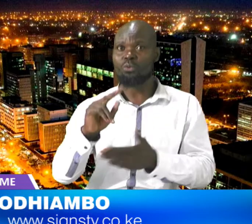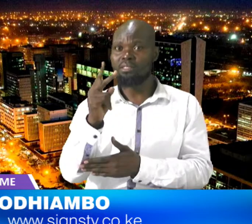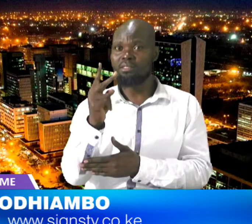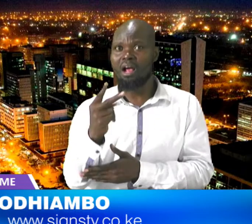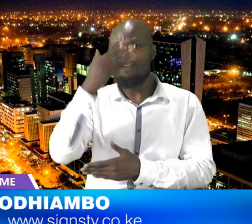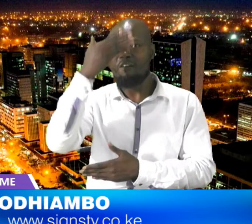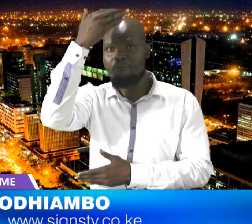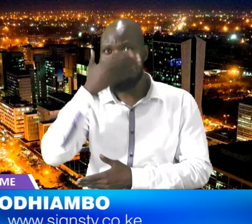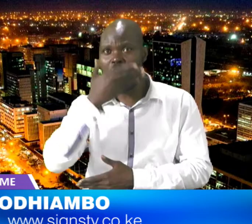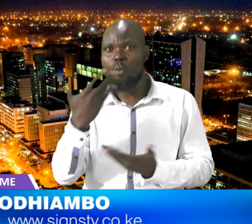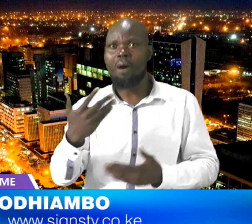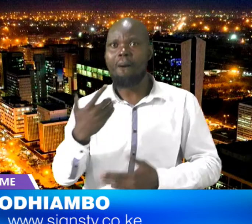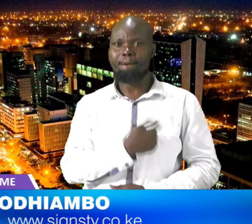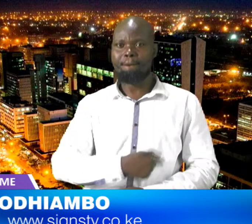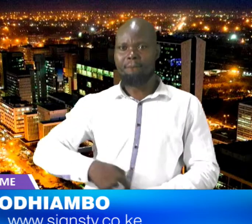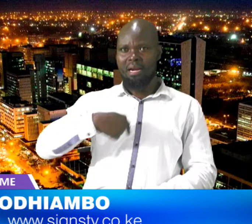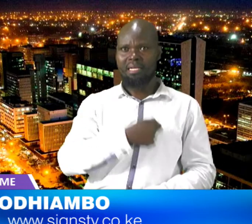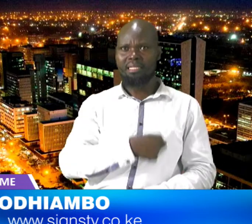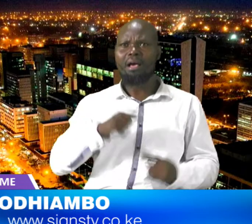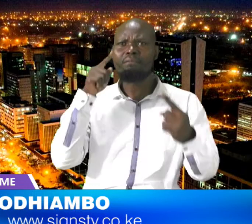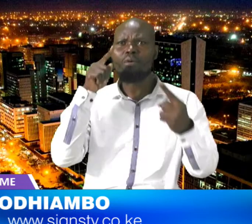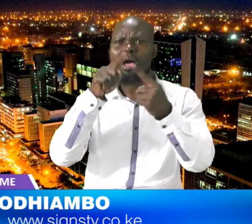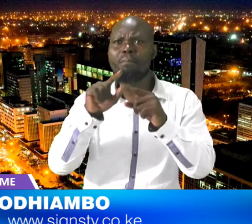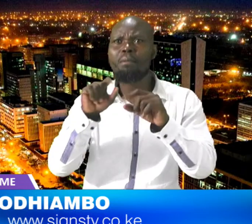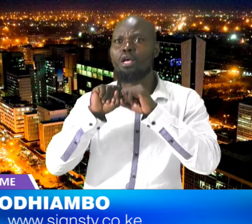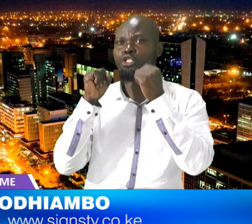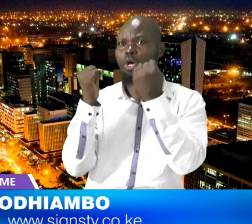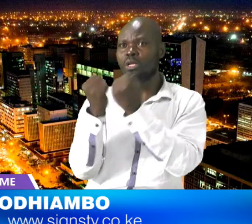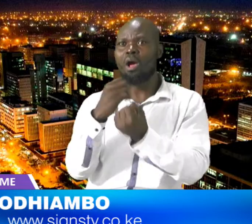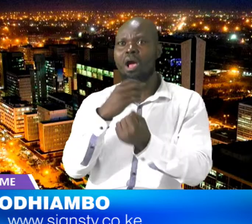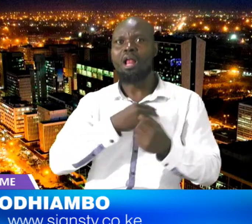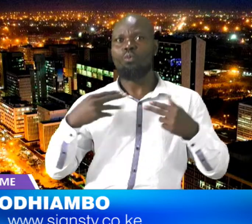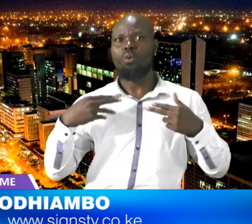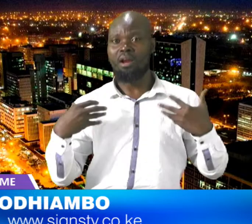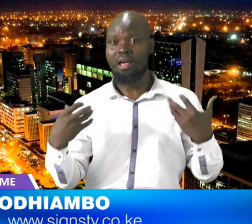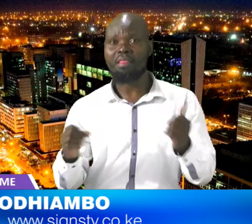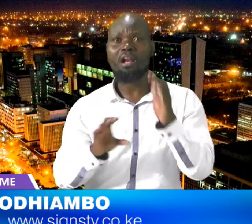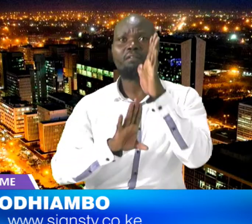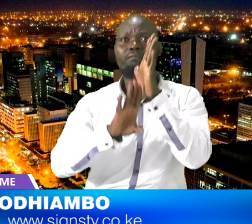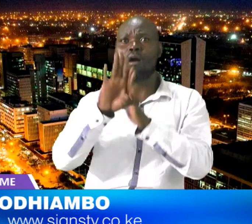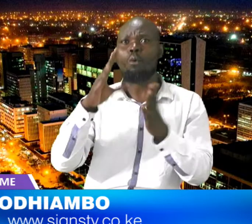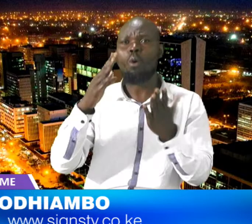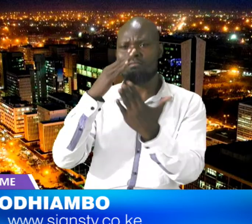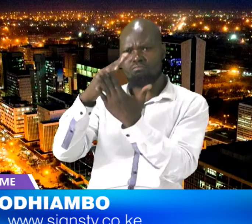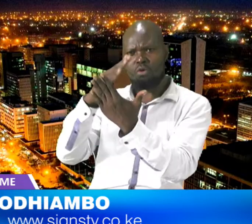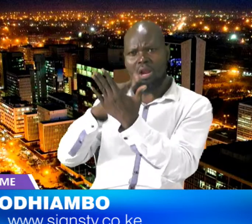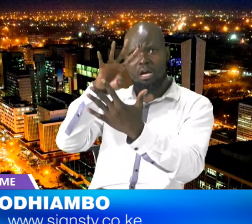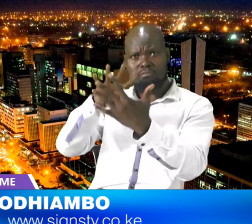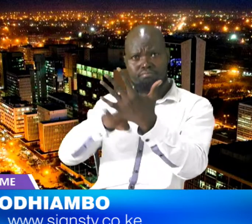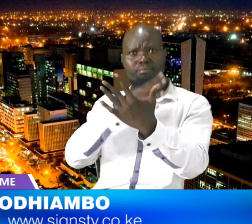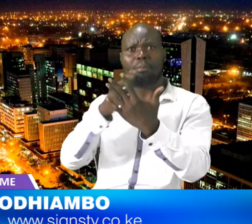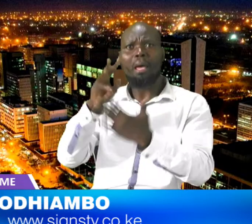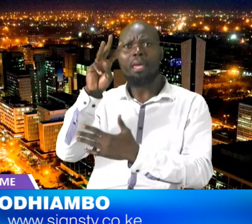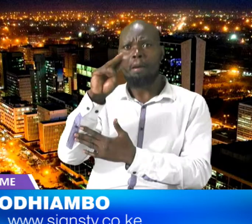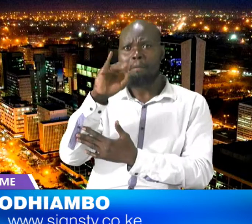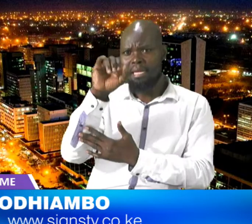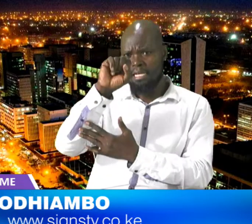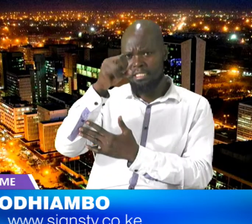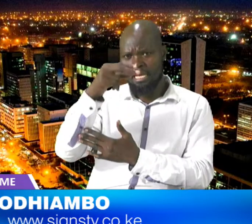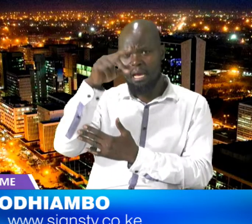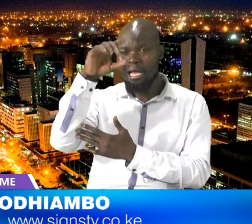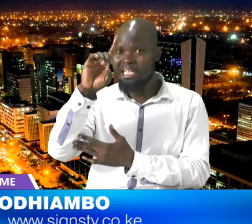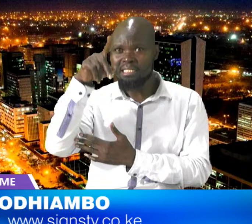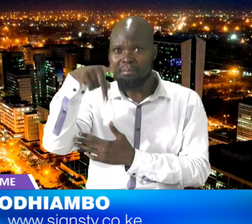And finally, as part of the second phase of the Malindi Integrated Social and Health Development